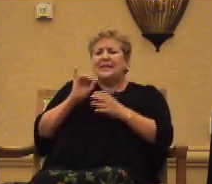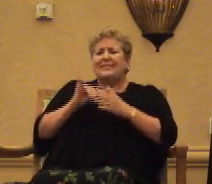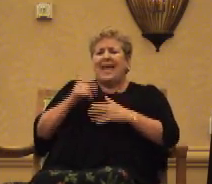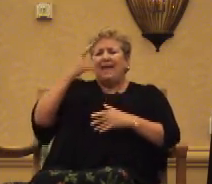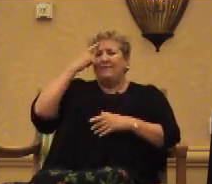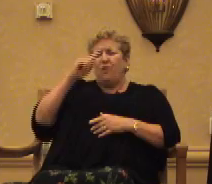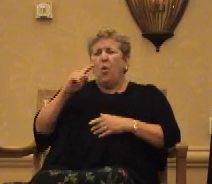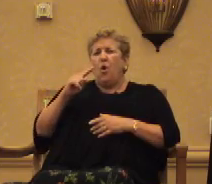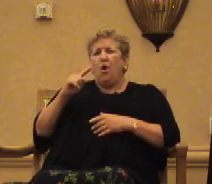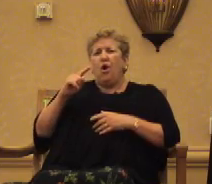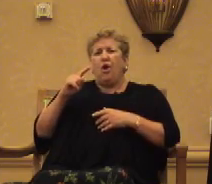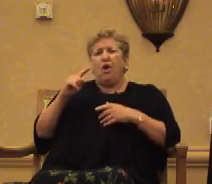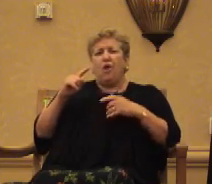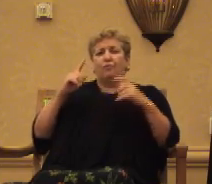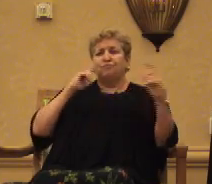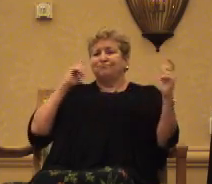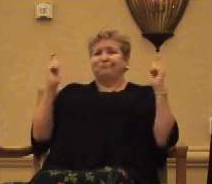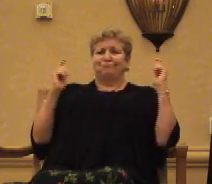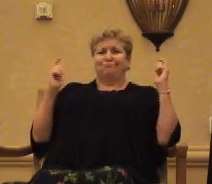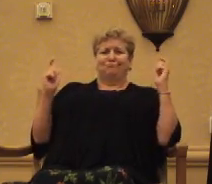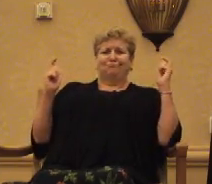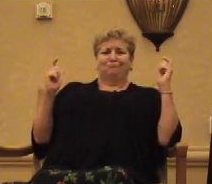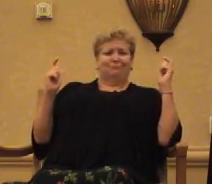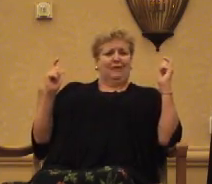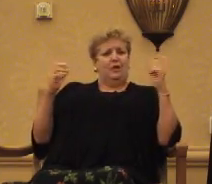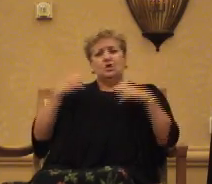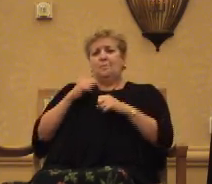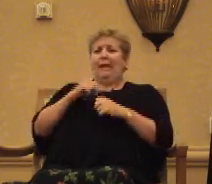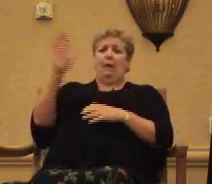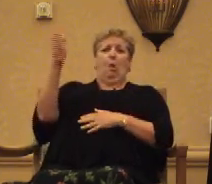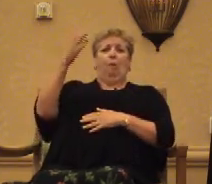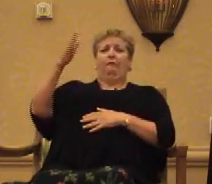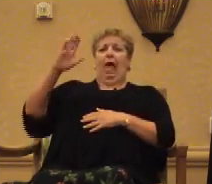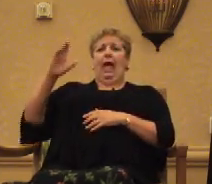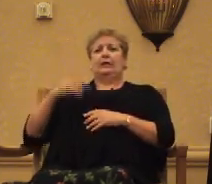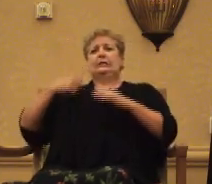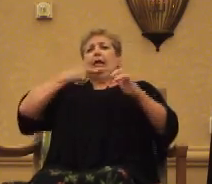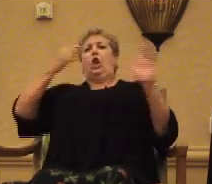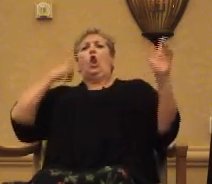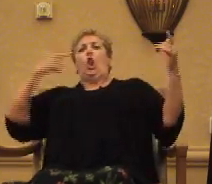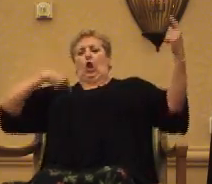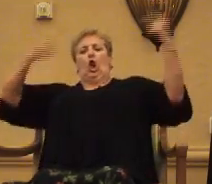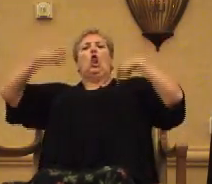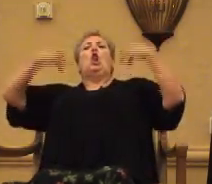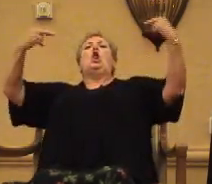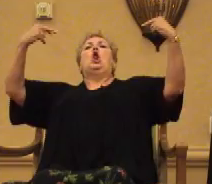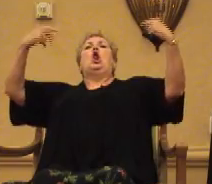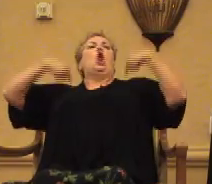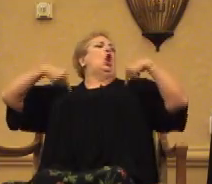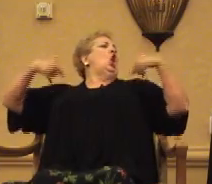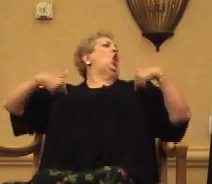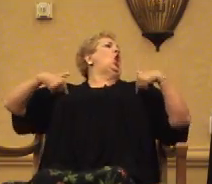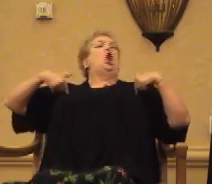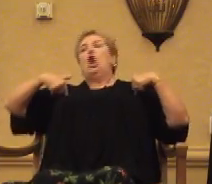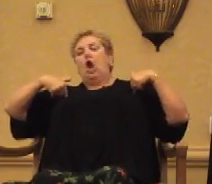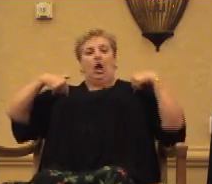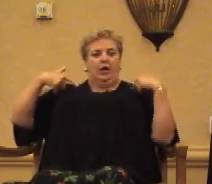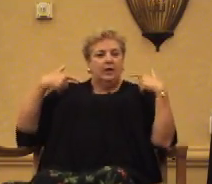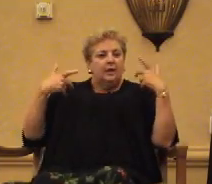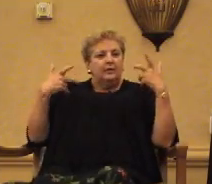of sobriety and made a flag to wave to grandize myself out of it. It's taken the fact that I asked to speak